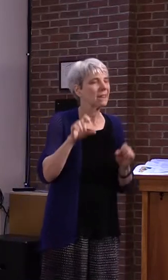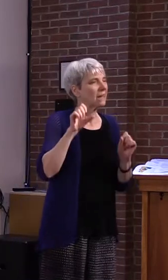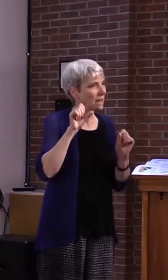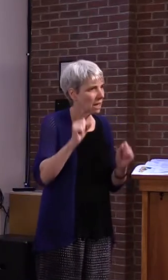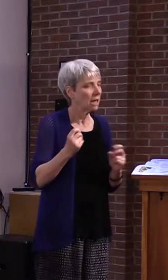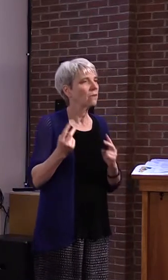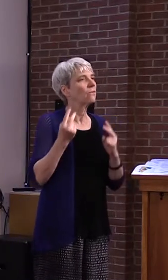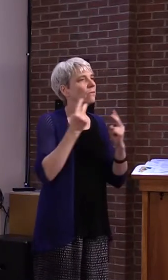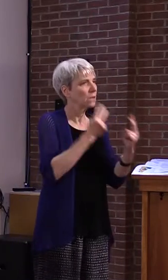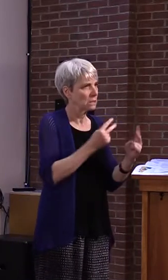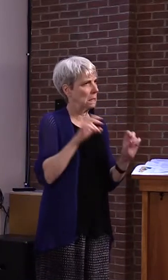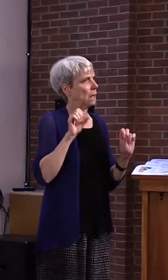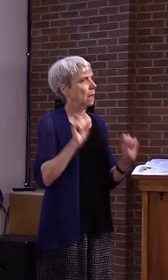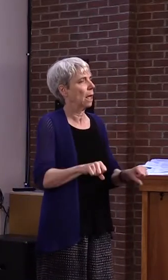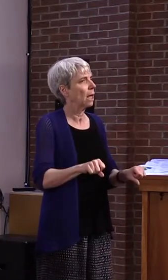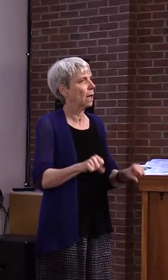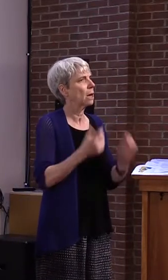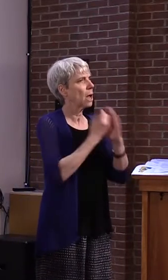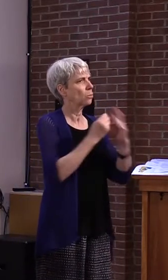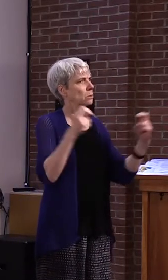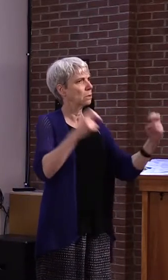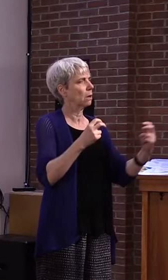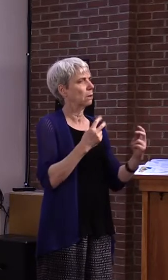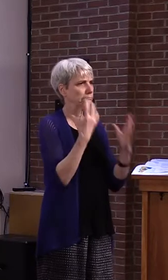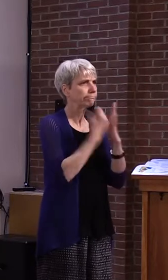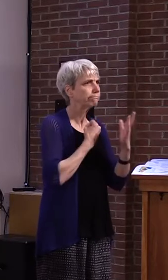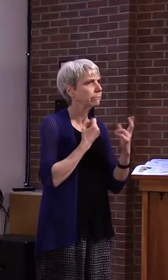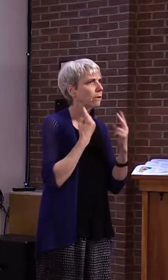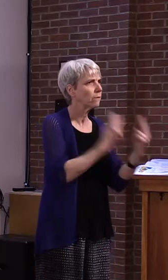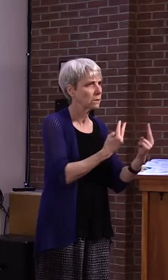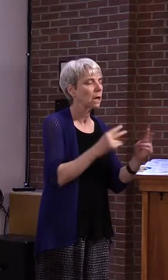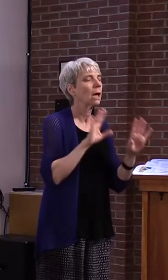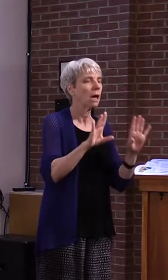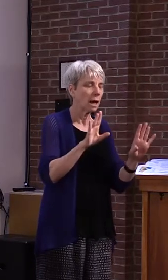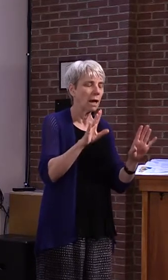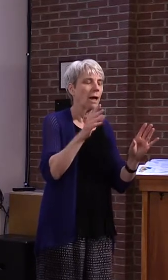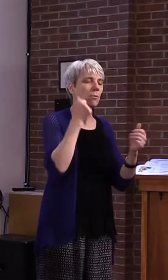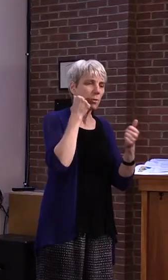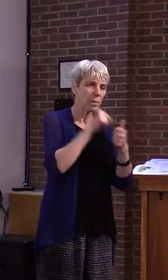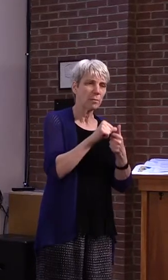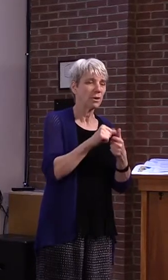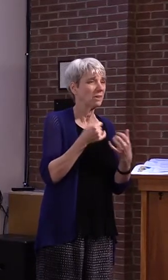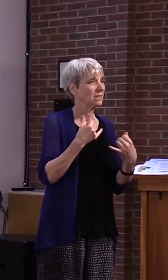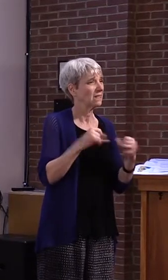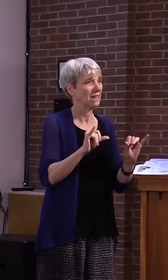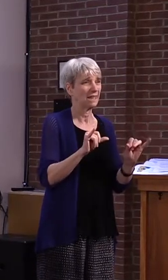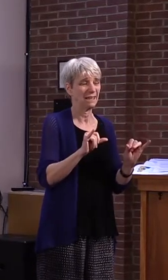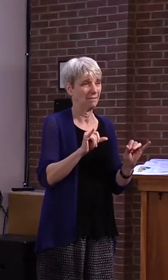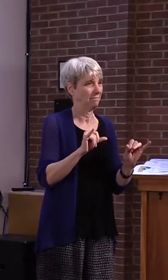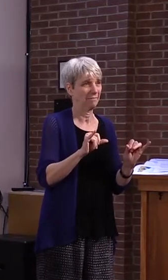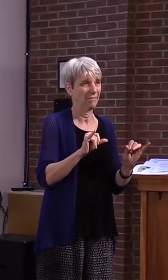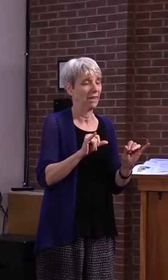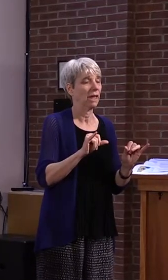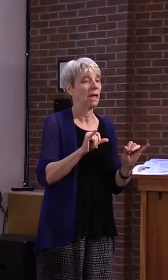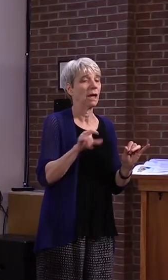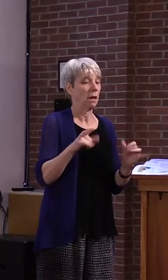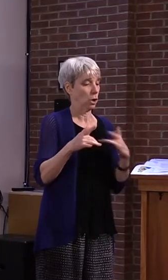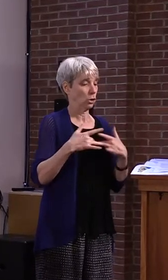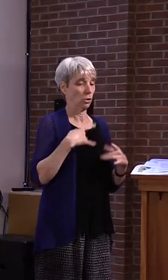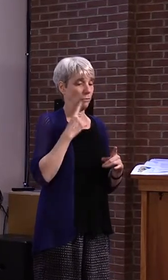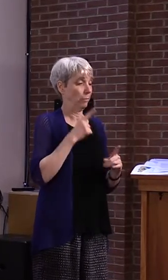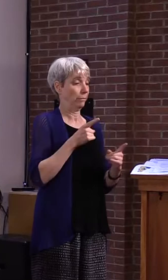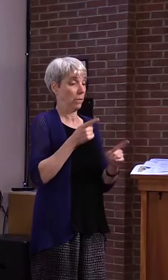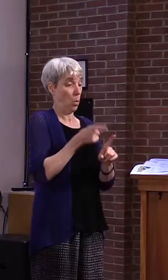to do so, but at the same time, we got to remember it's just not their loved ones that we're looking out